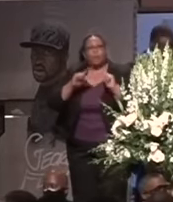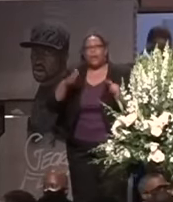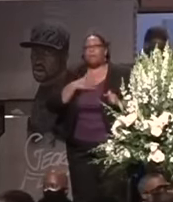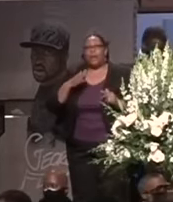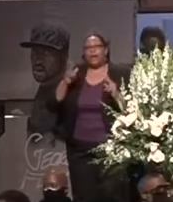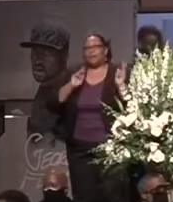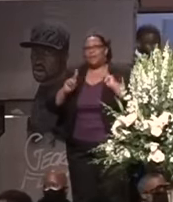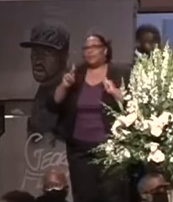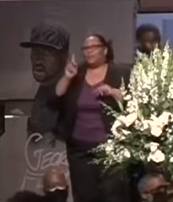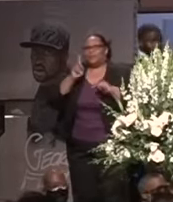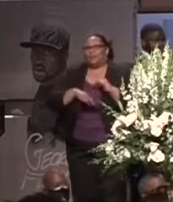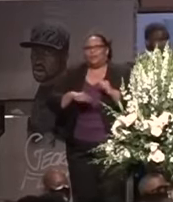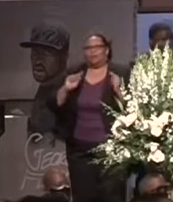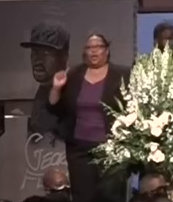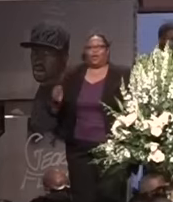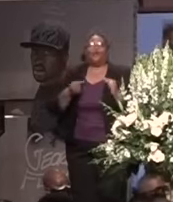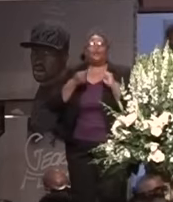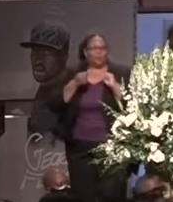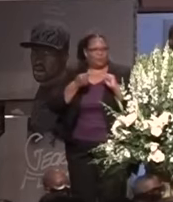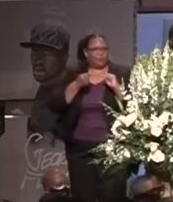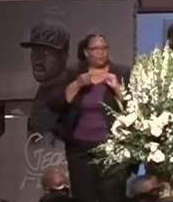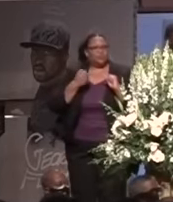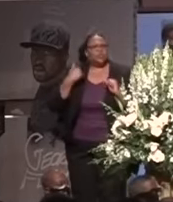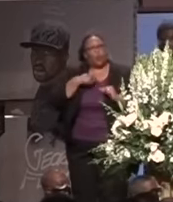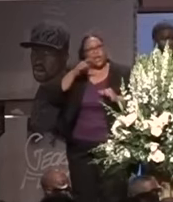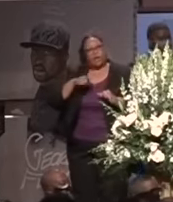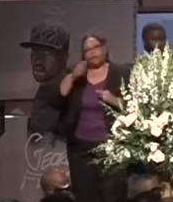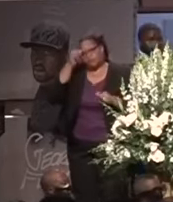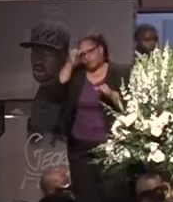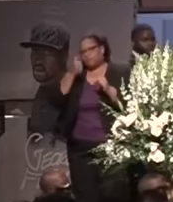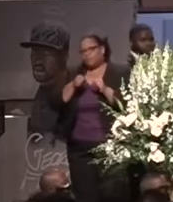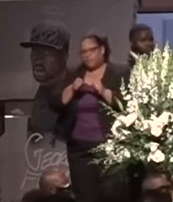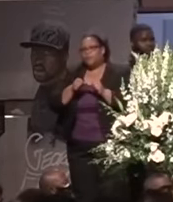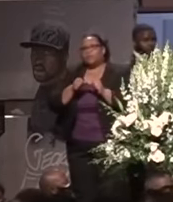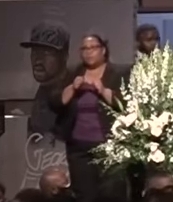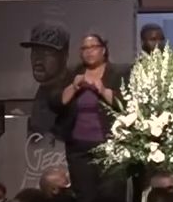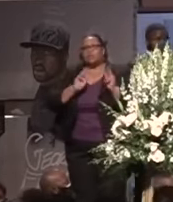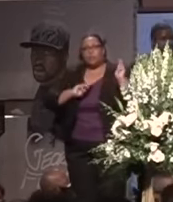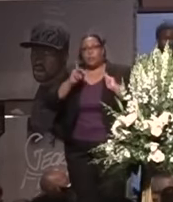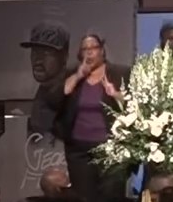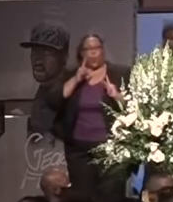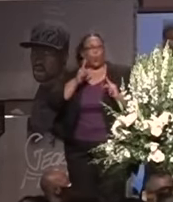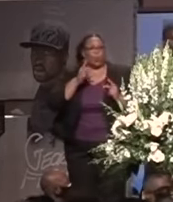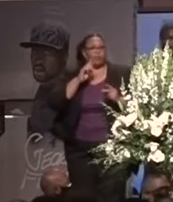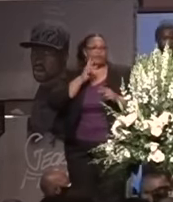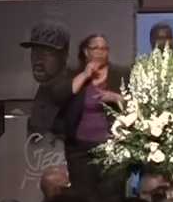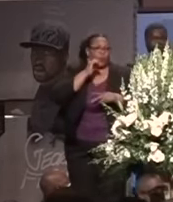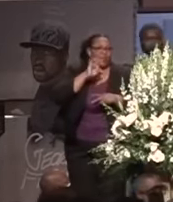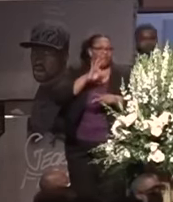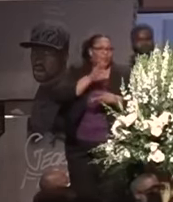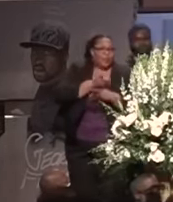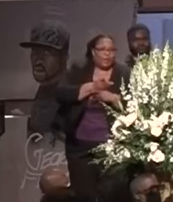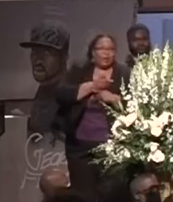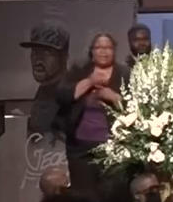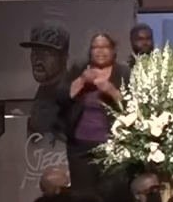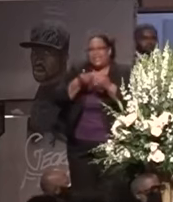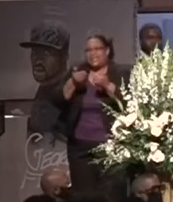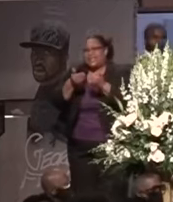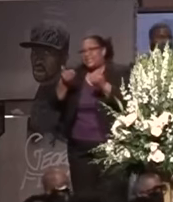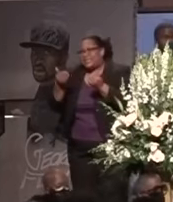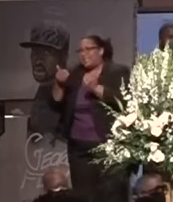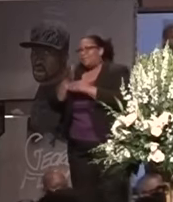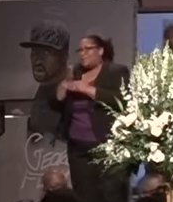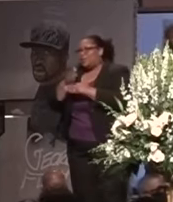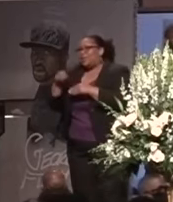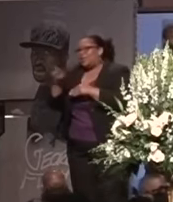not expendable. And so, we need to be sensitive to that. And for those of you that can, if you can keep a little space in between you